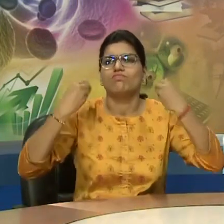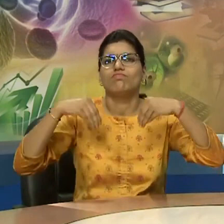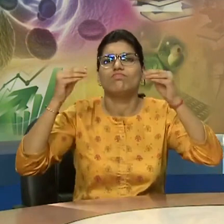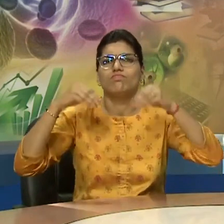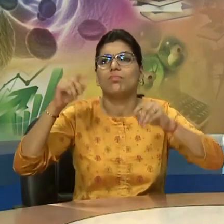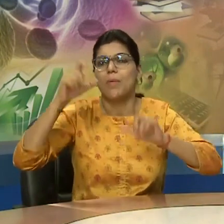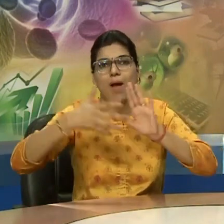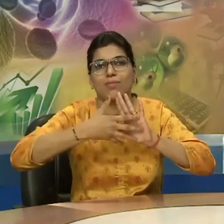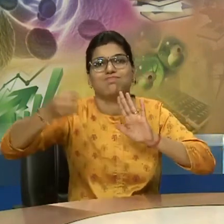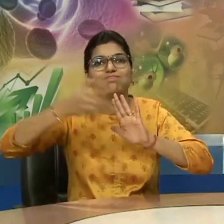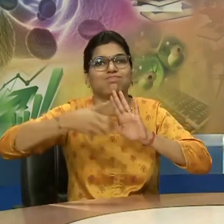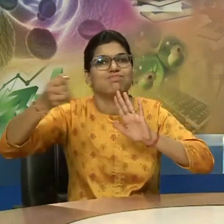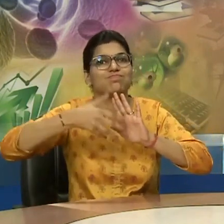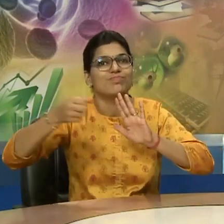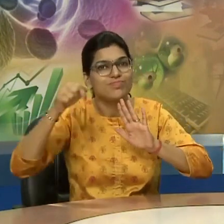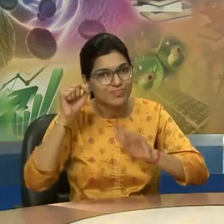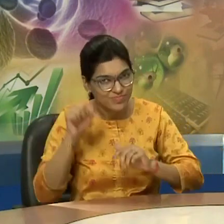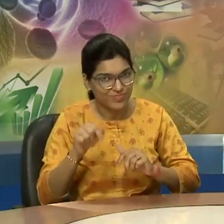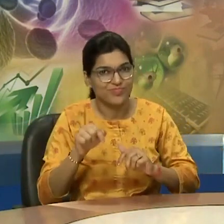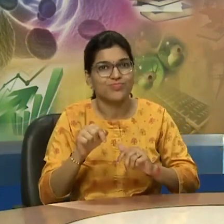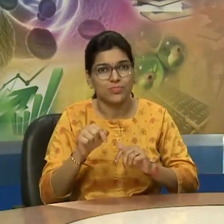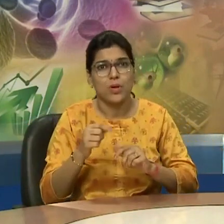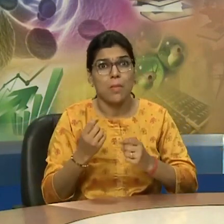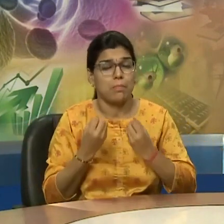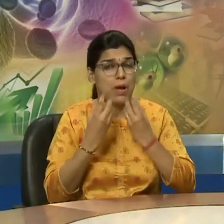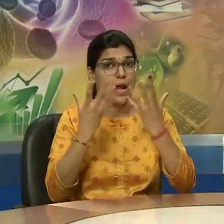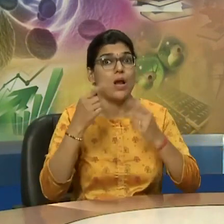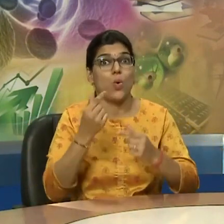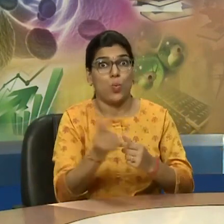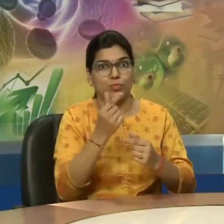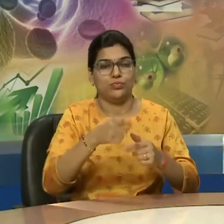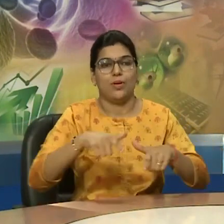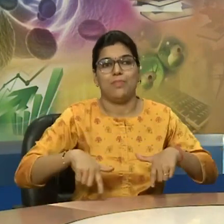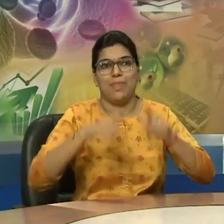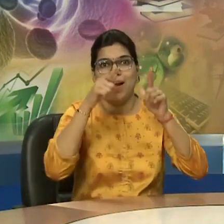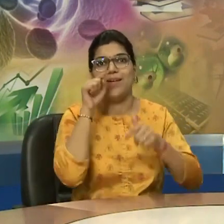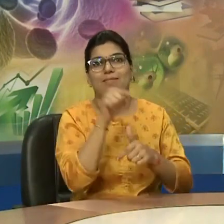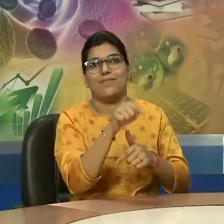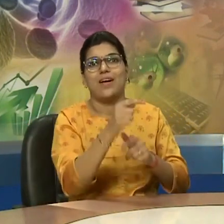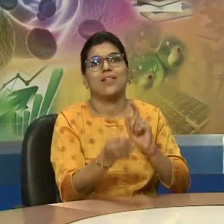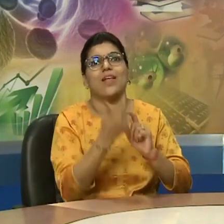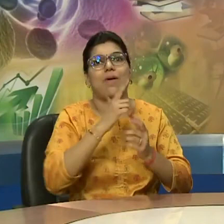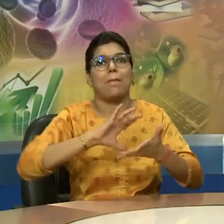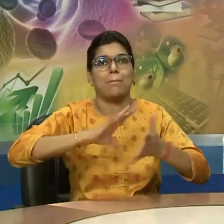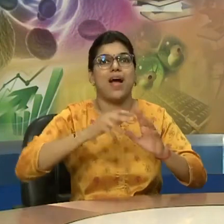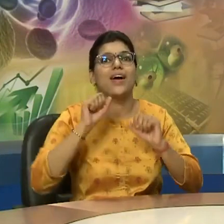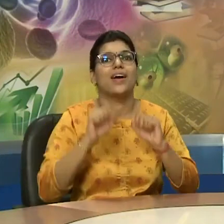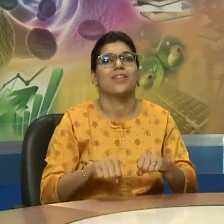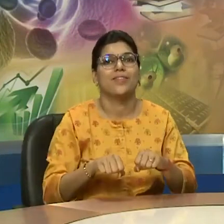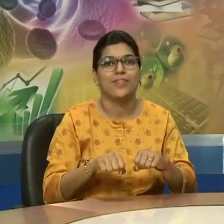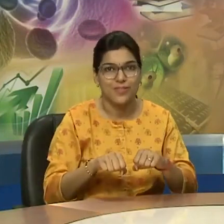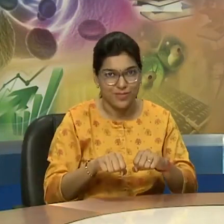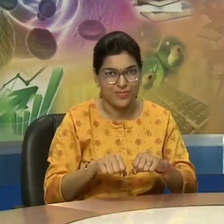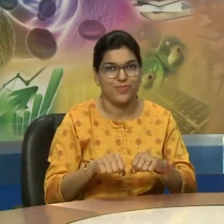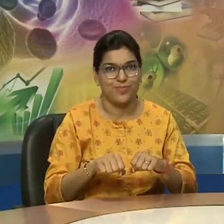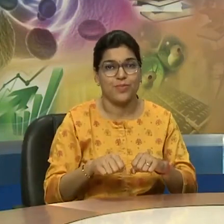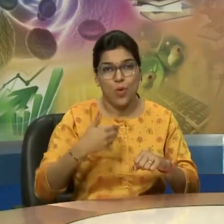Where medicines are prepared and given out.